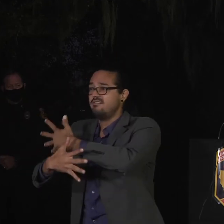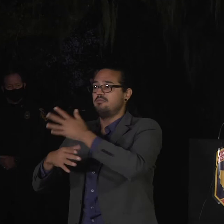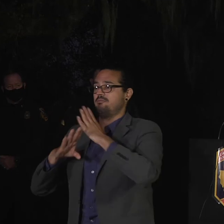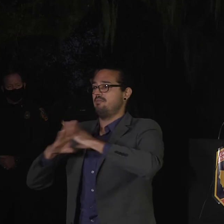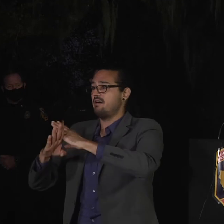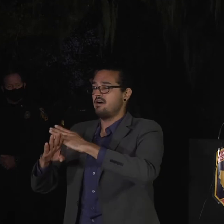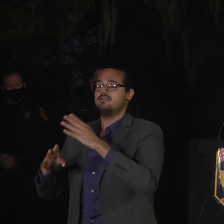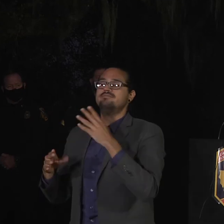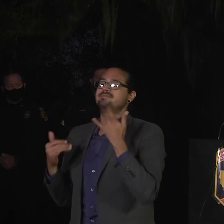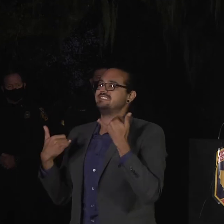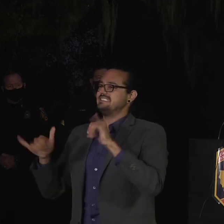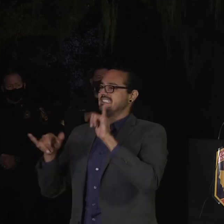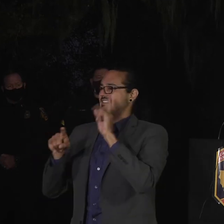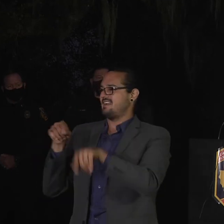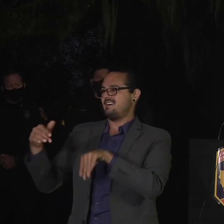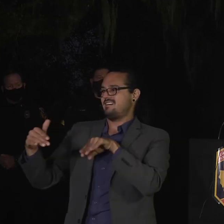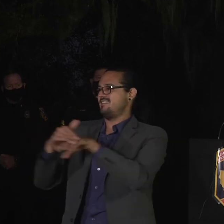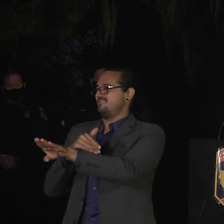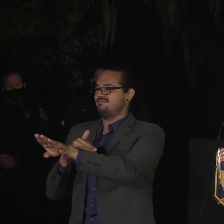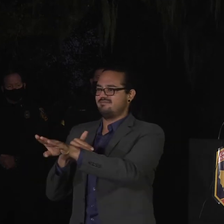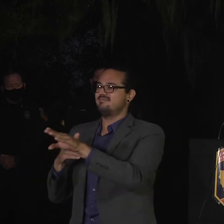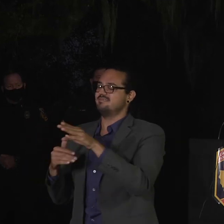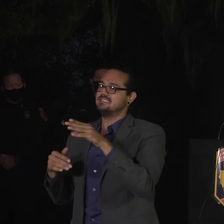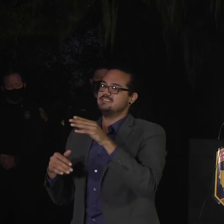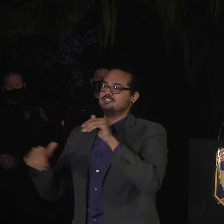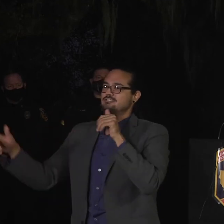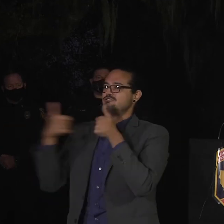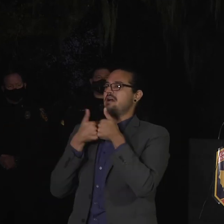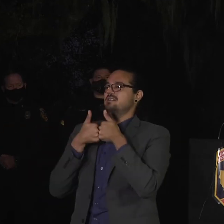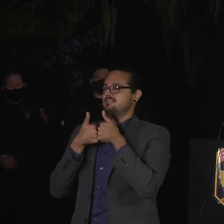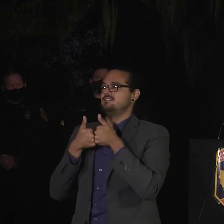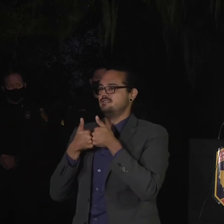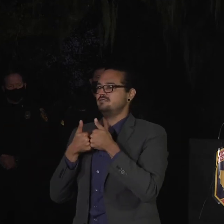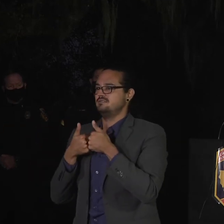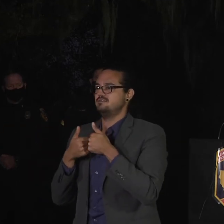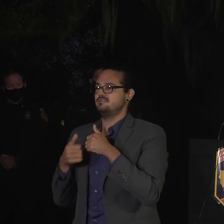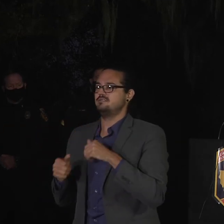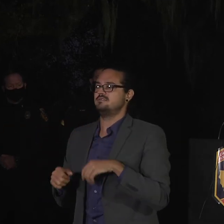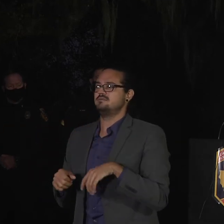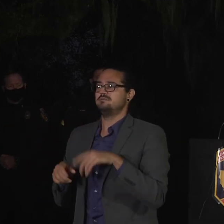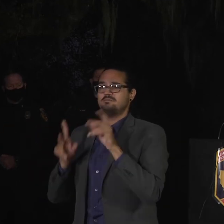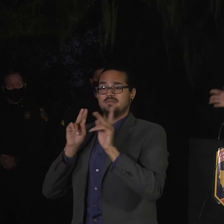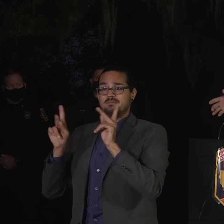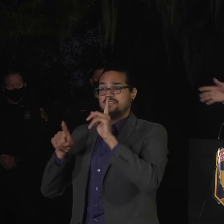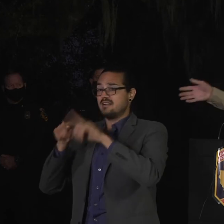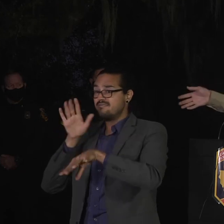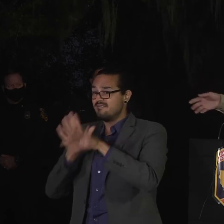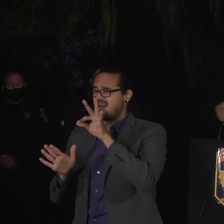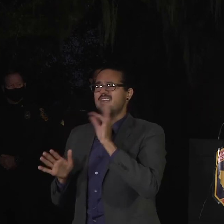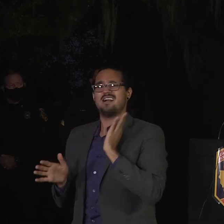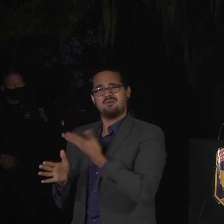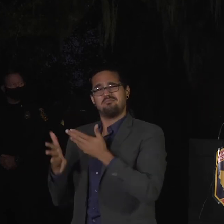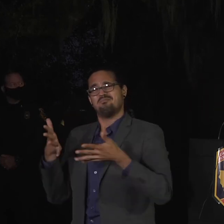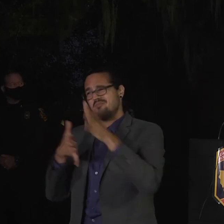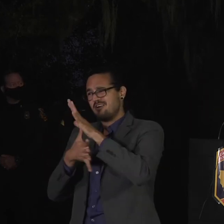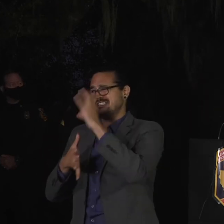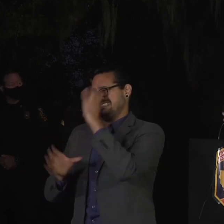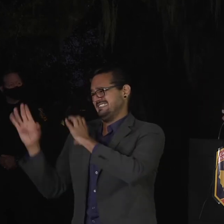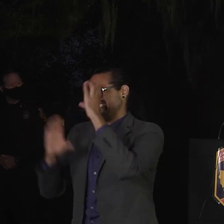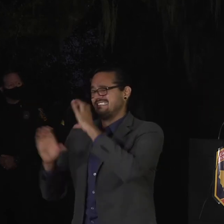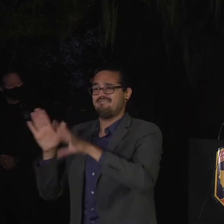So that's an absolute priority. As soon as we can get in there to do further investigation, we will. And then, you know, it's tracking down people, too,